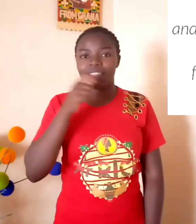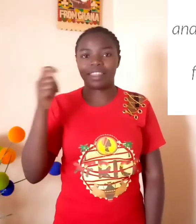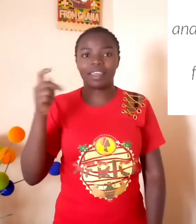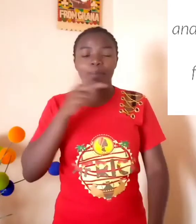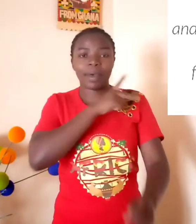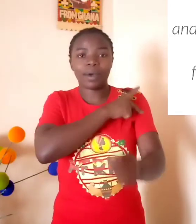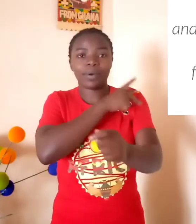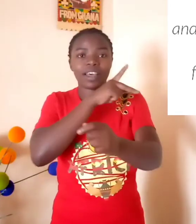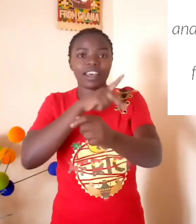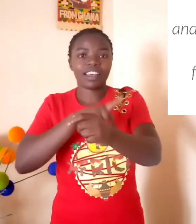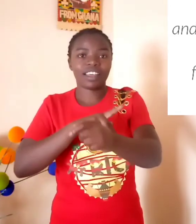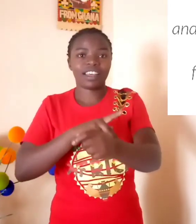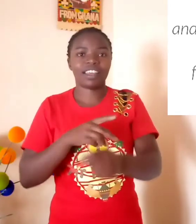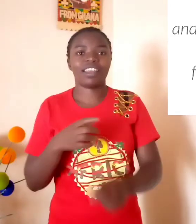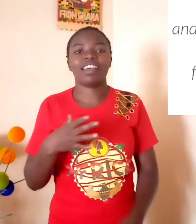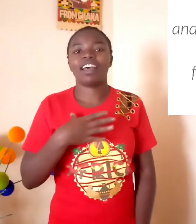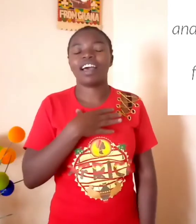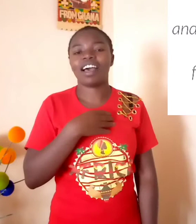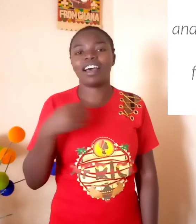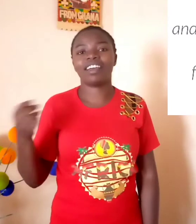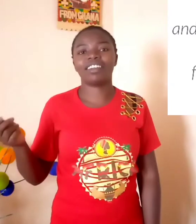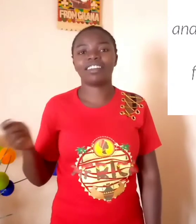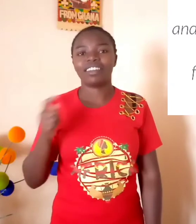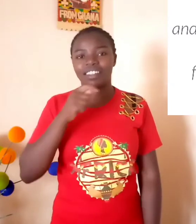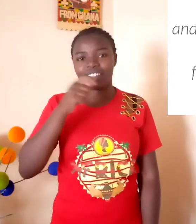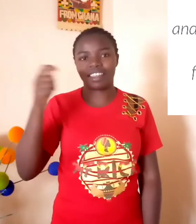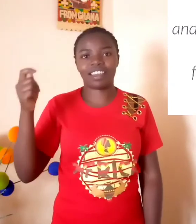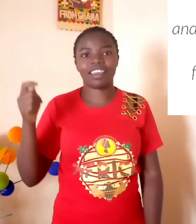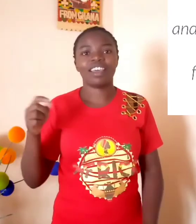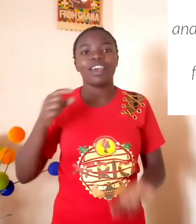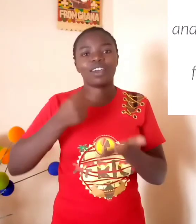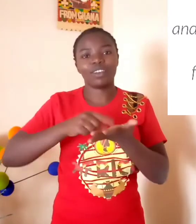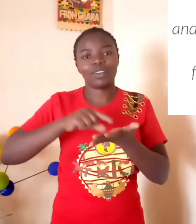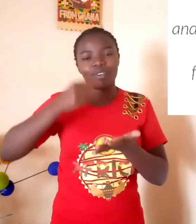the power, and the glory